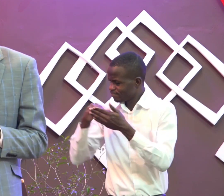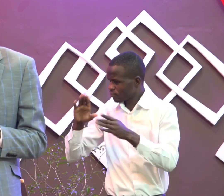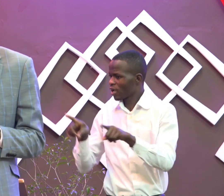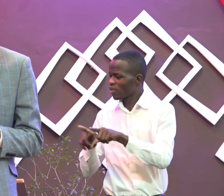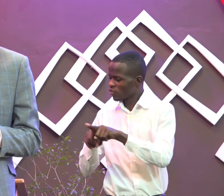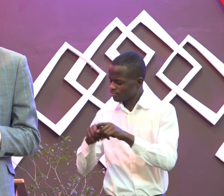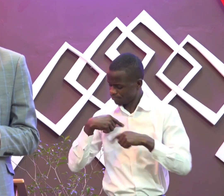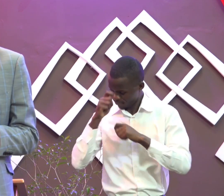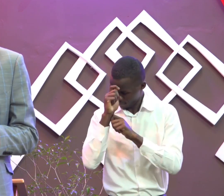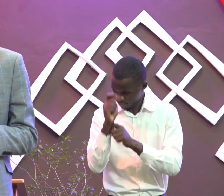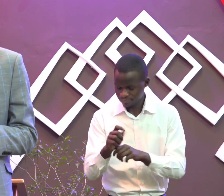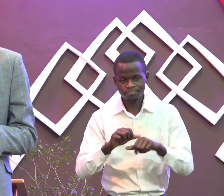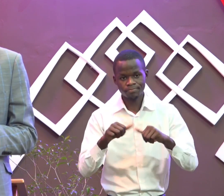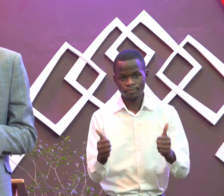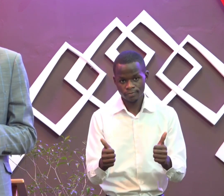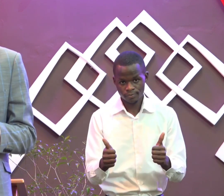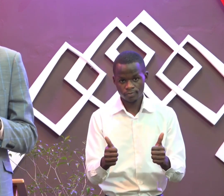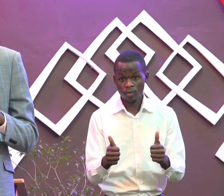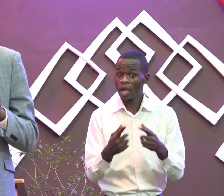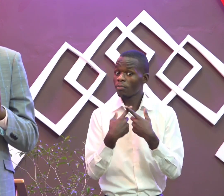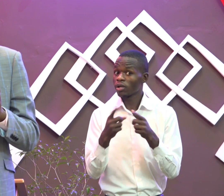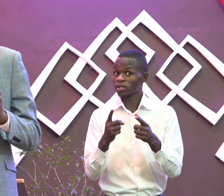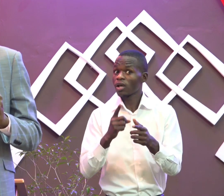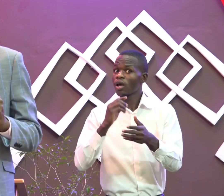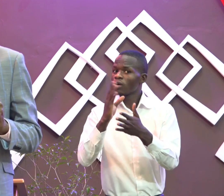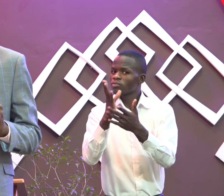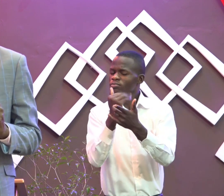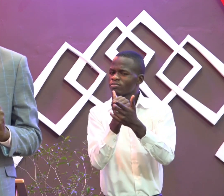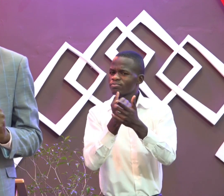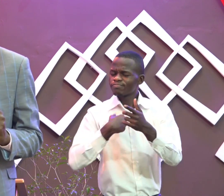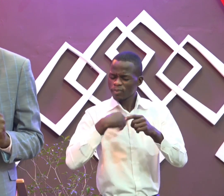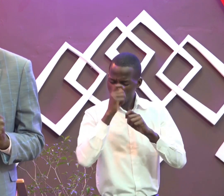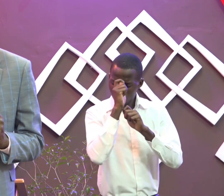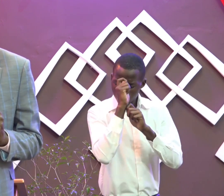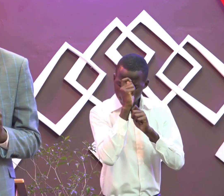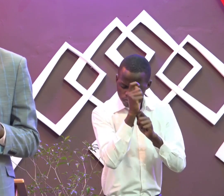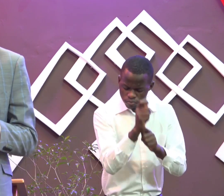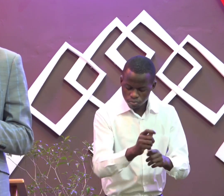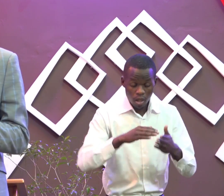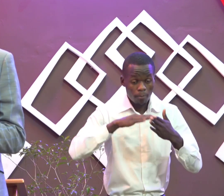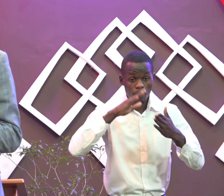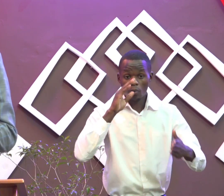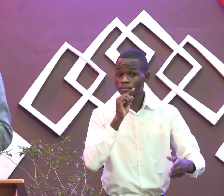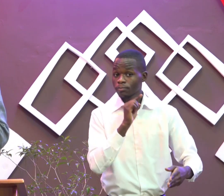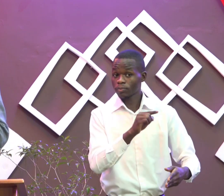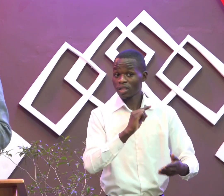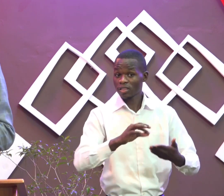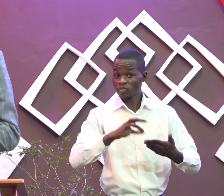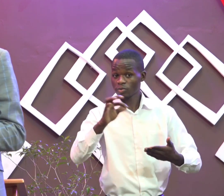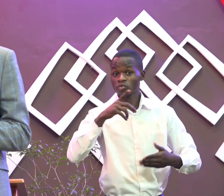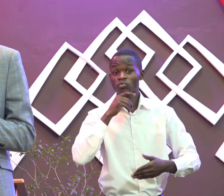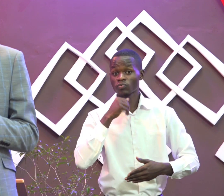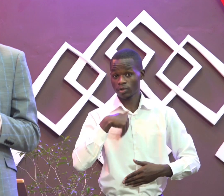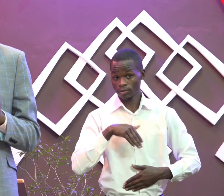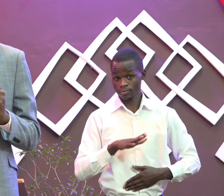I also love him and I obey him. Ne olokubanga naliono muteka munye kitibwa. But because I esteemed